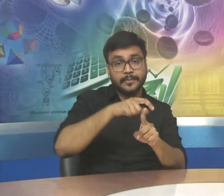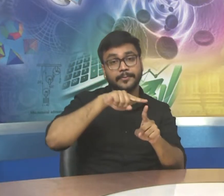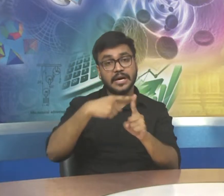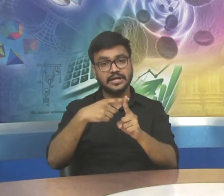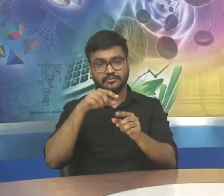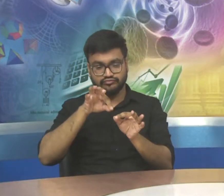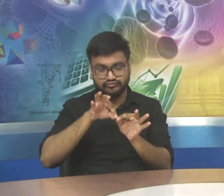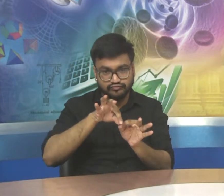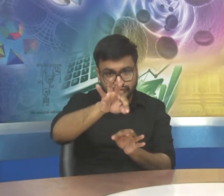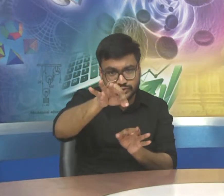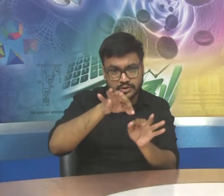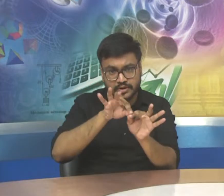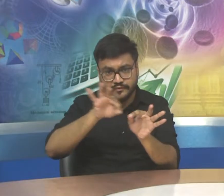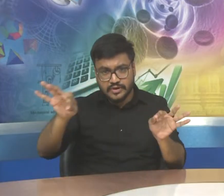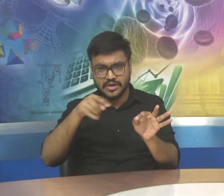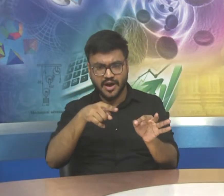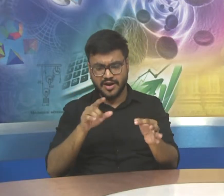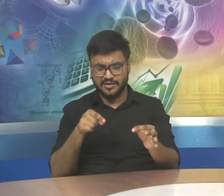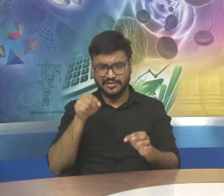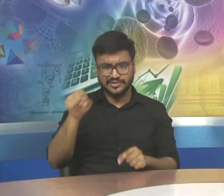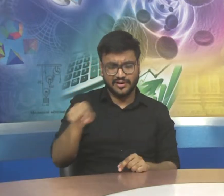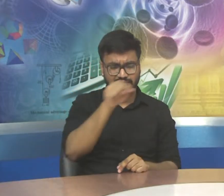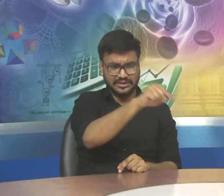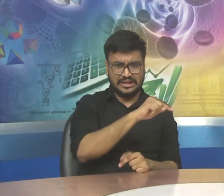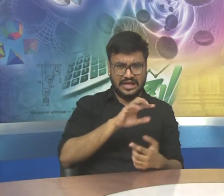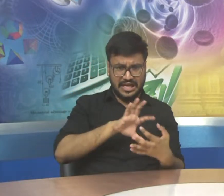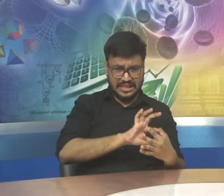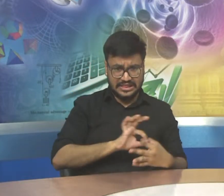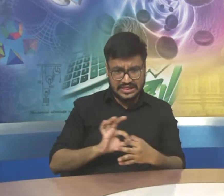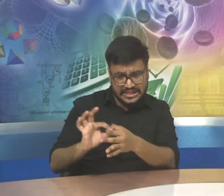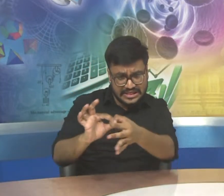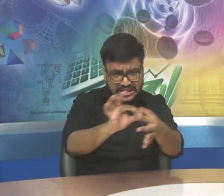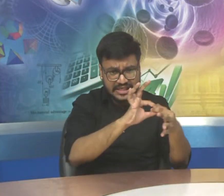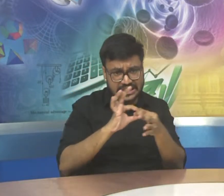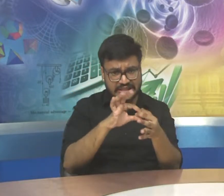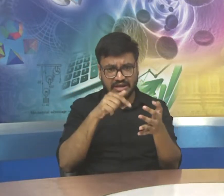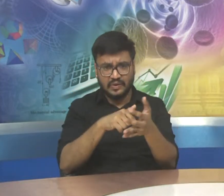work, force and displacement.